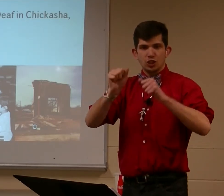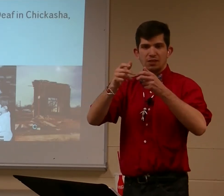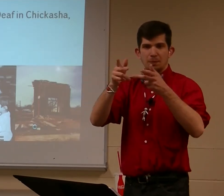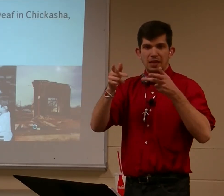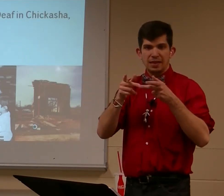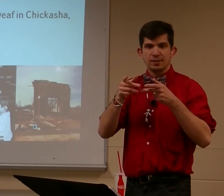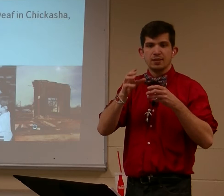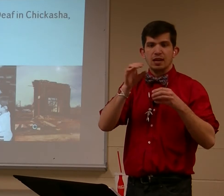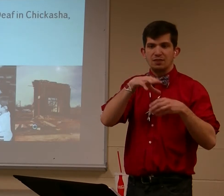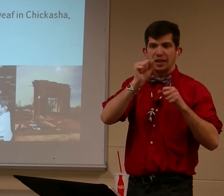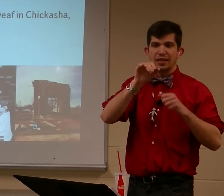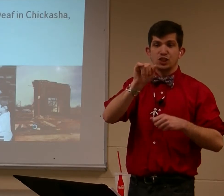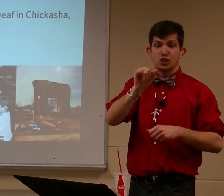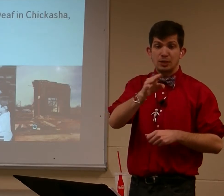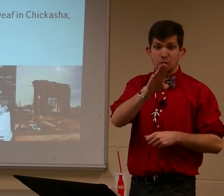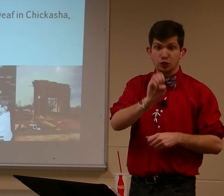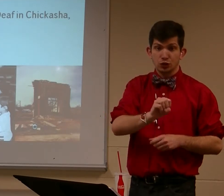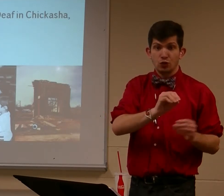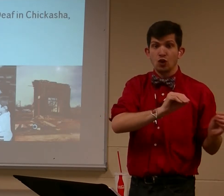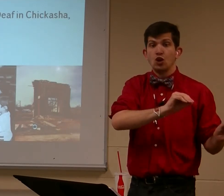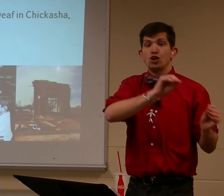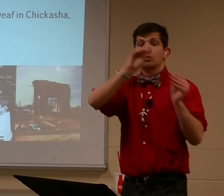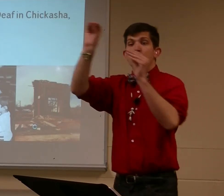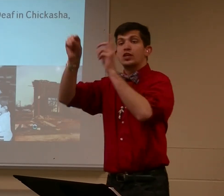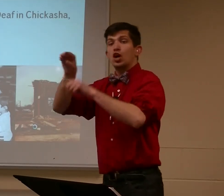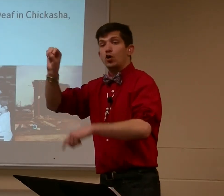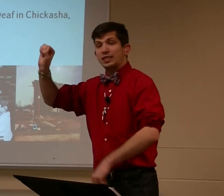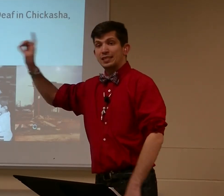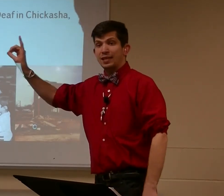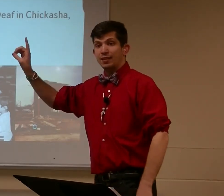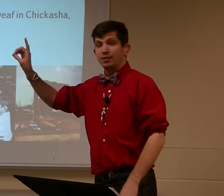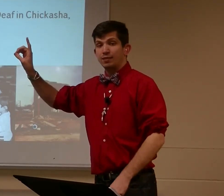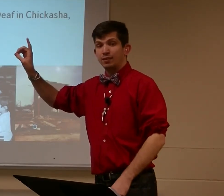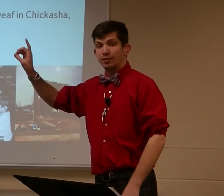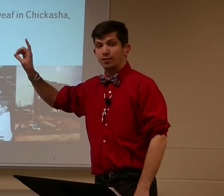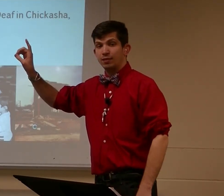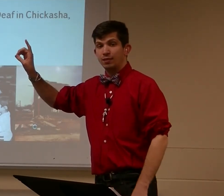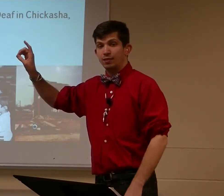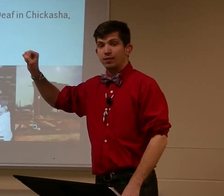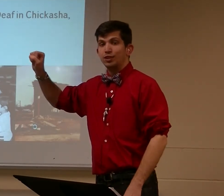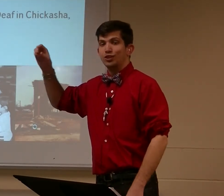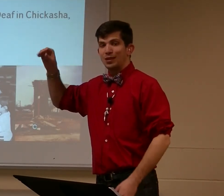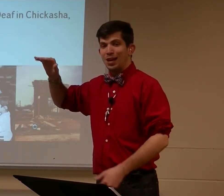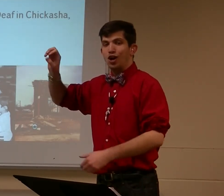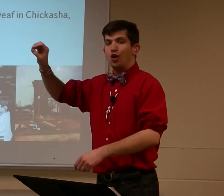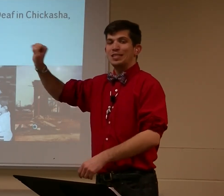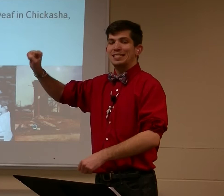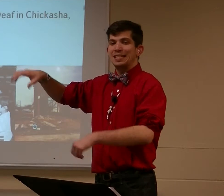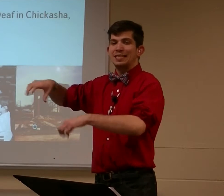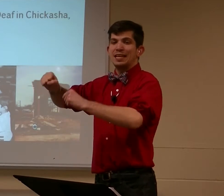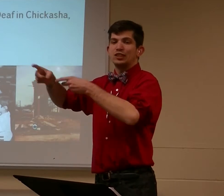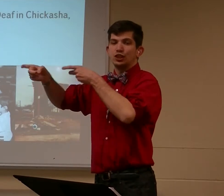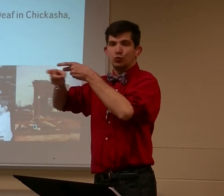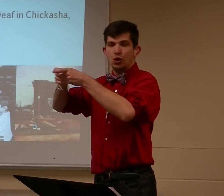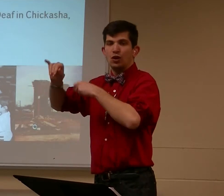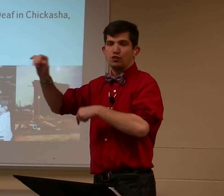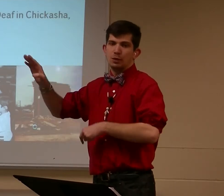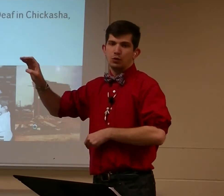the plate of taking Chamber School to move into OSD. So now OSD takes control of Chamber